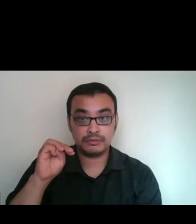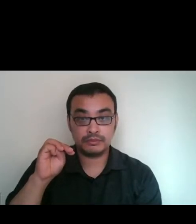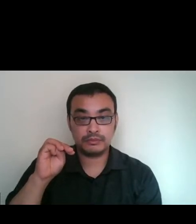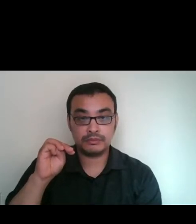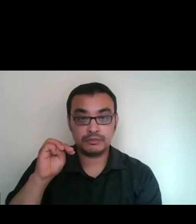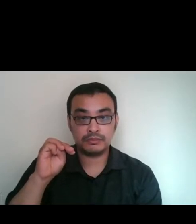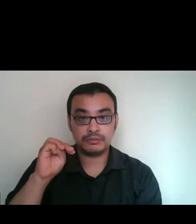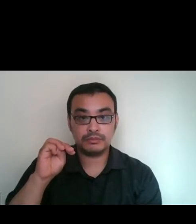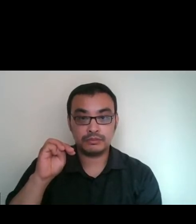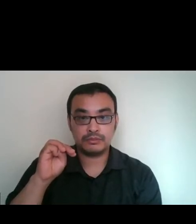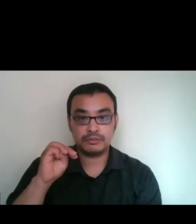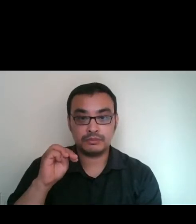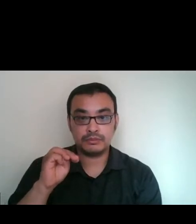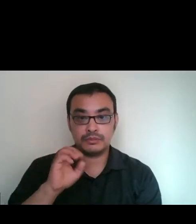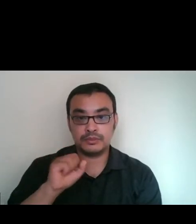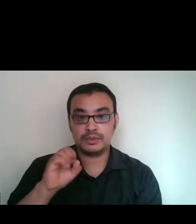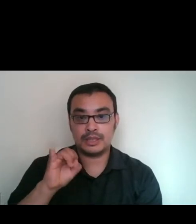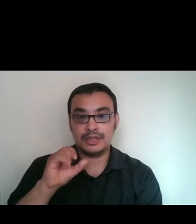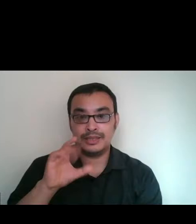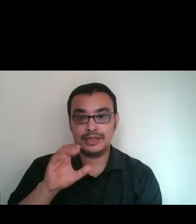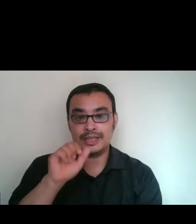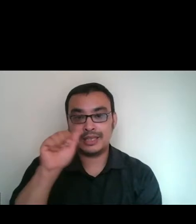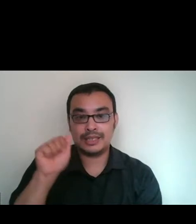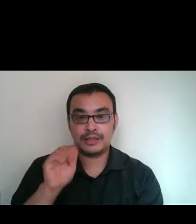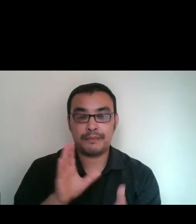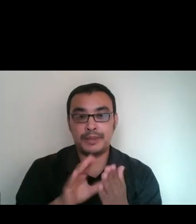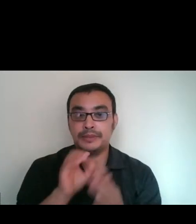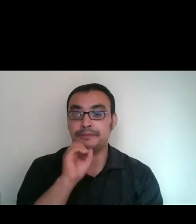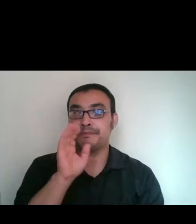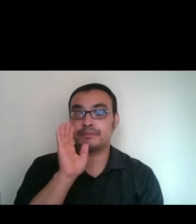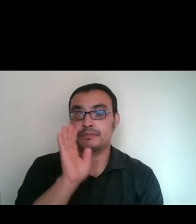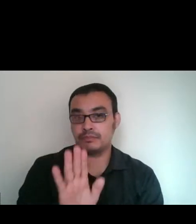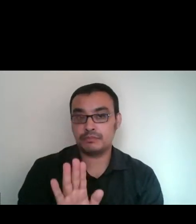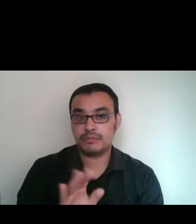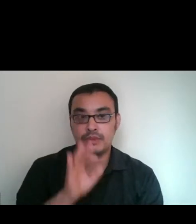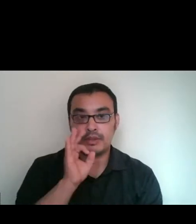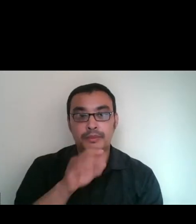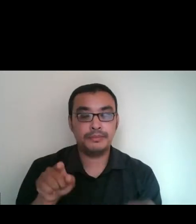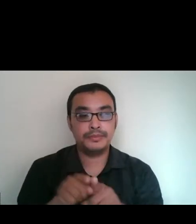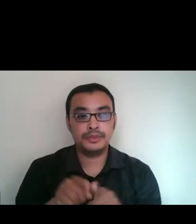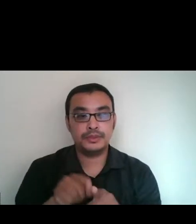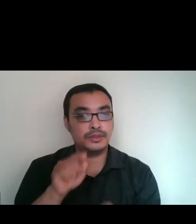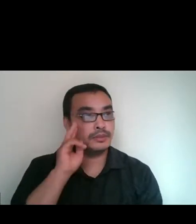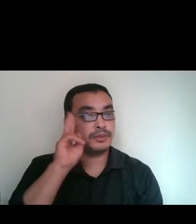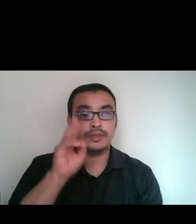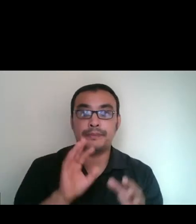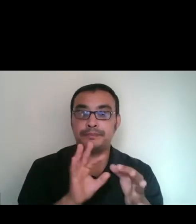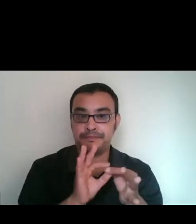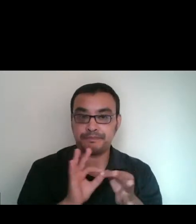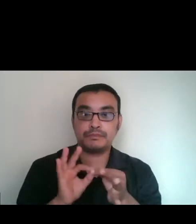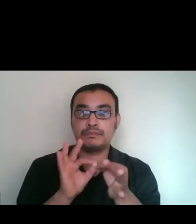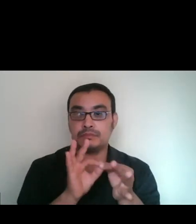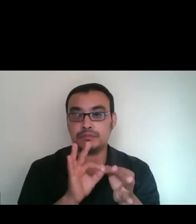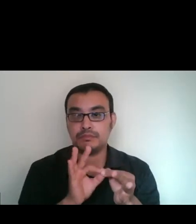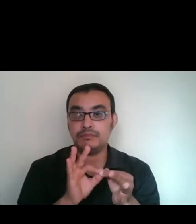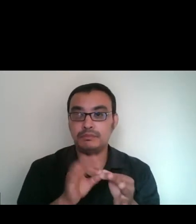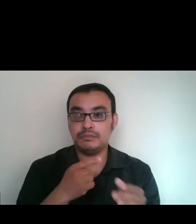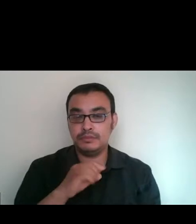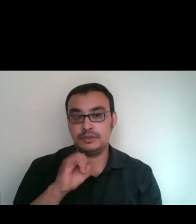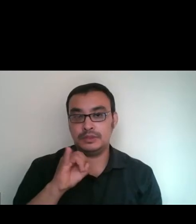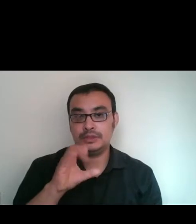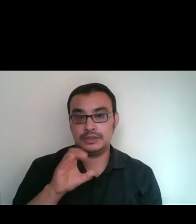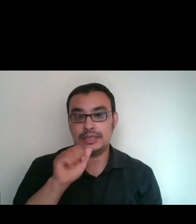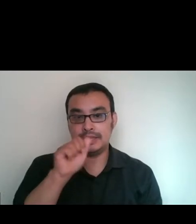say this on behalf of ILC Asia, that of course we are confident that there will definitely be future collaborations between ILC Asia and